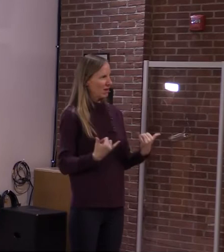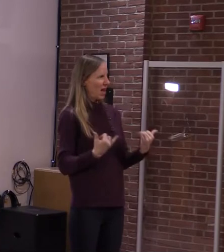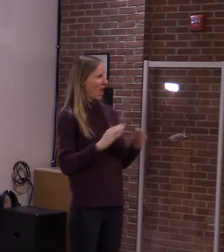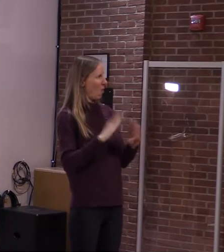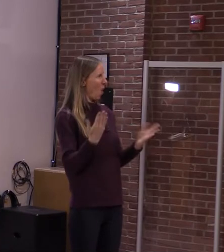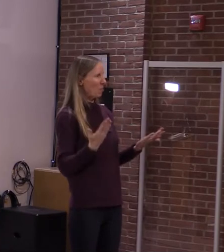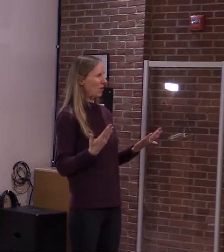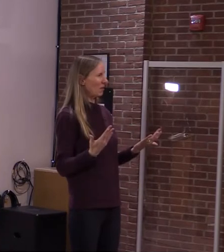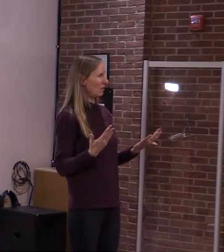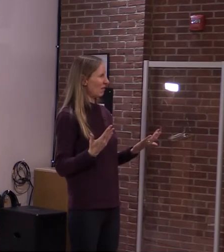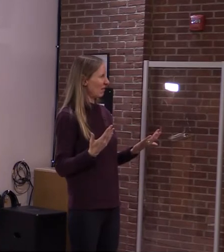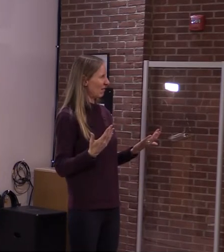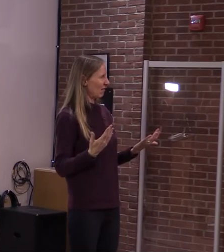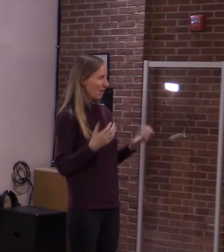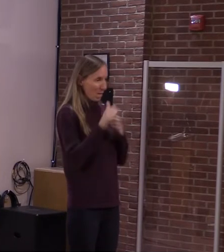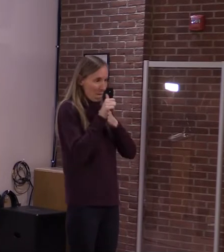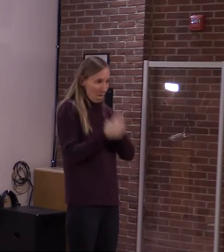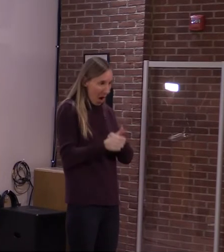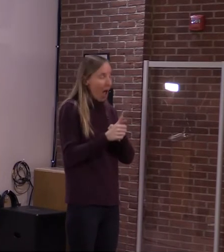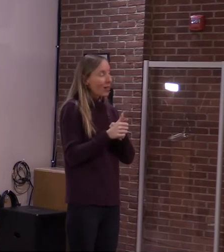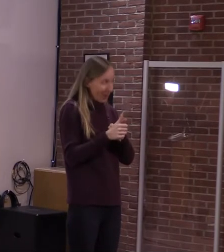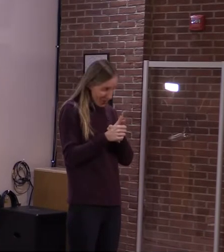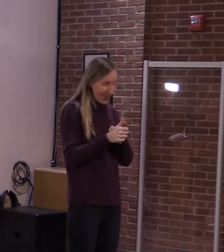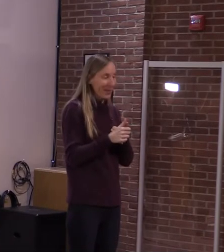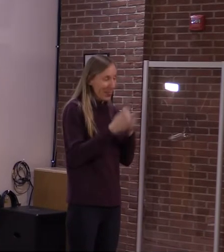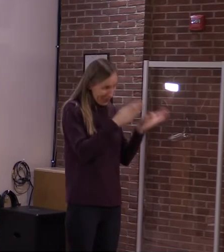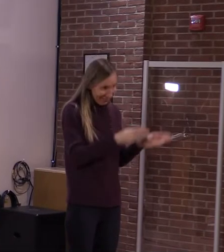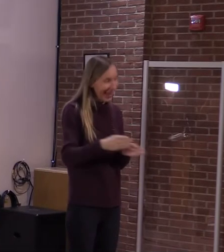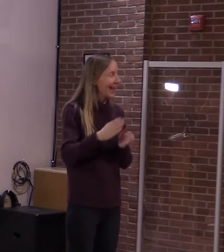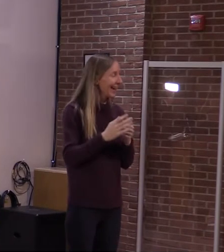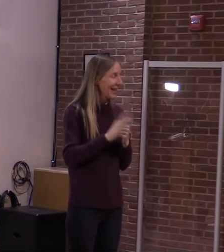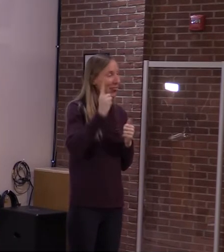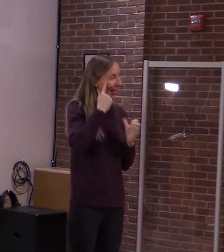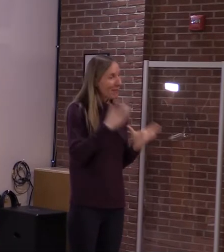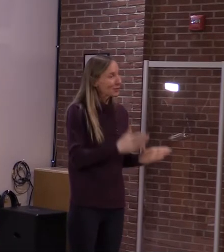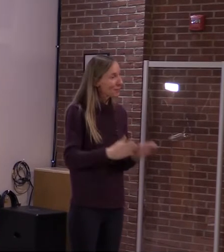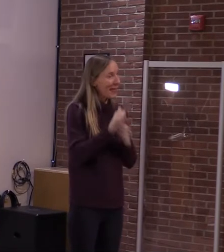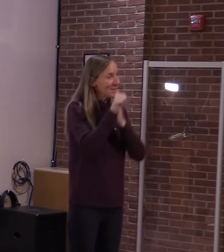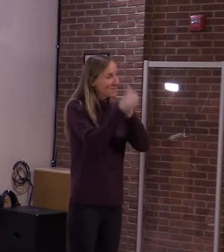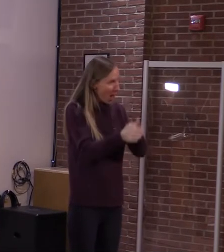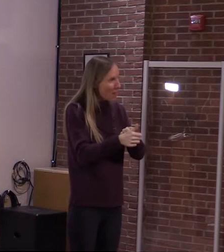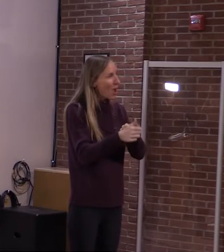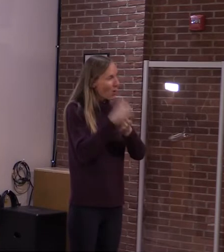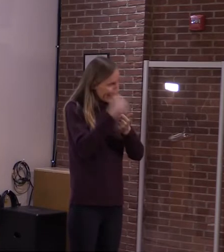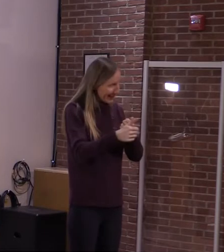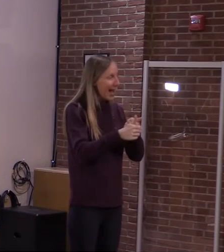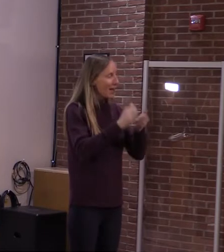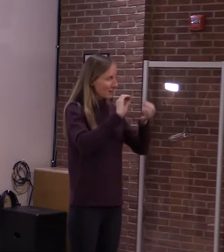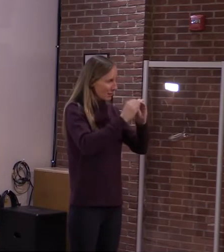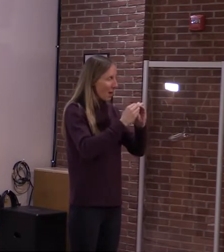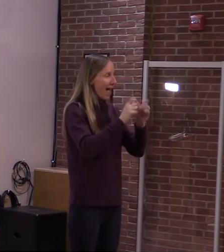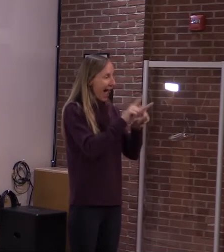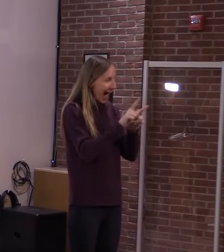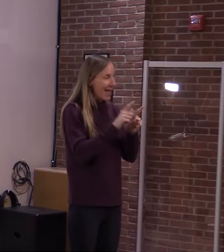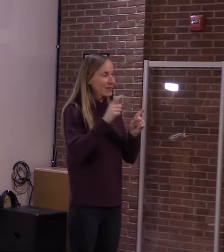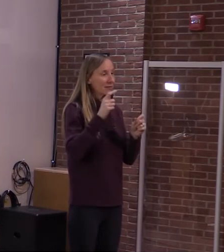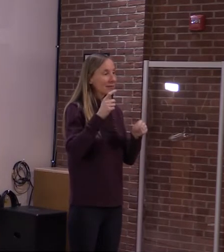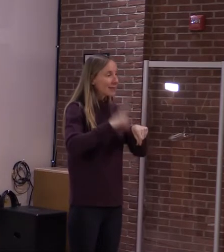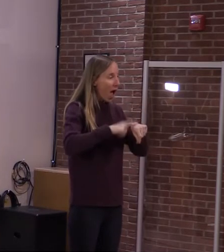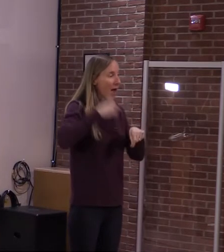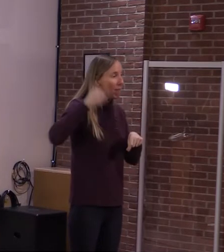at this point in time, and if they follow the Vermont Forward plan, can incrementally have more people as we move forward.